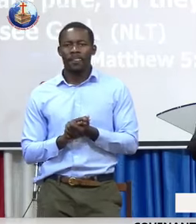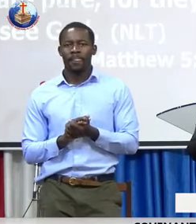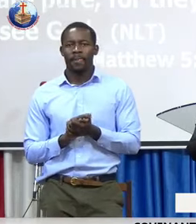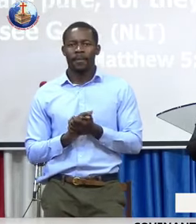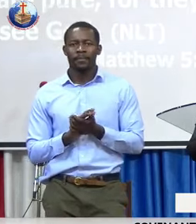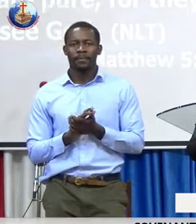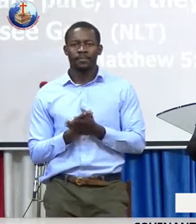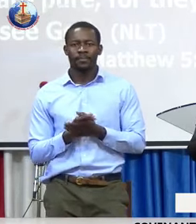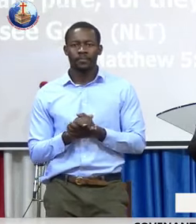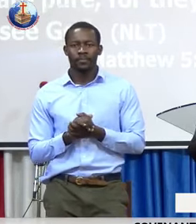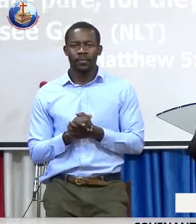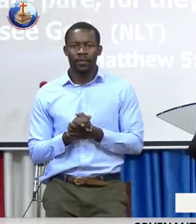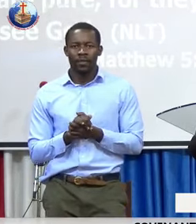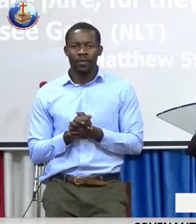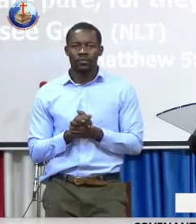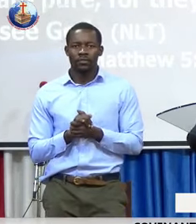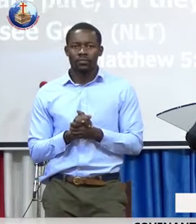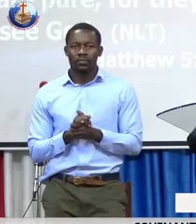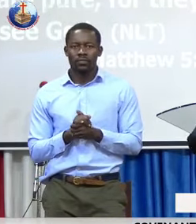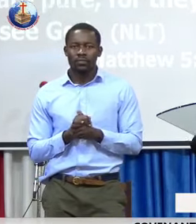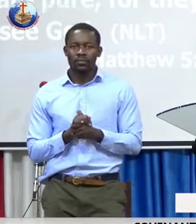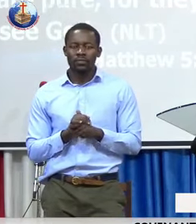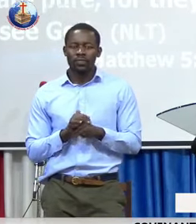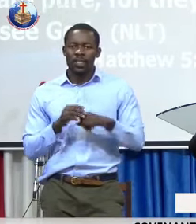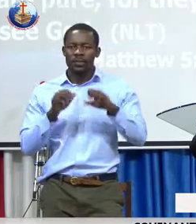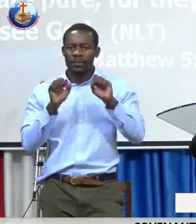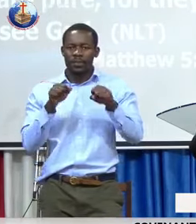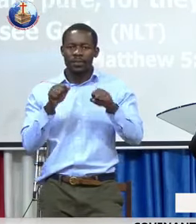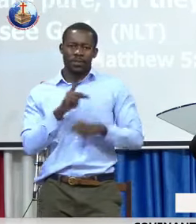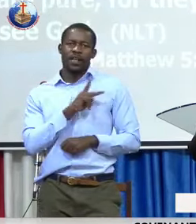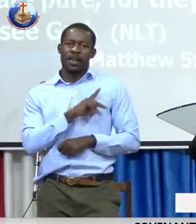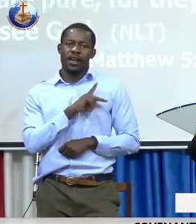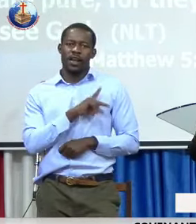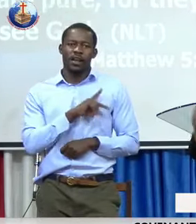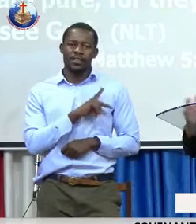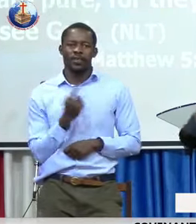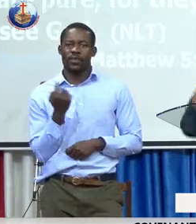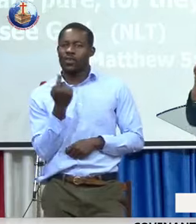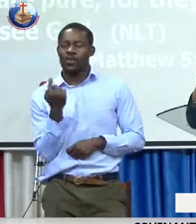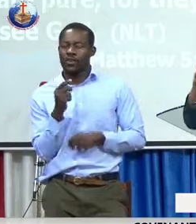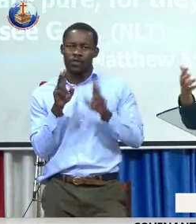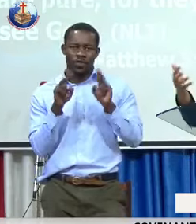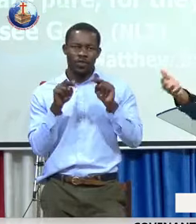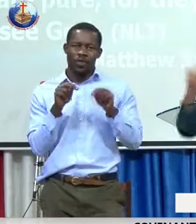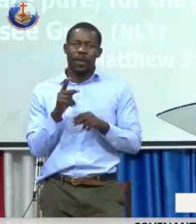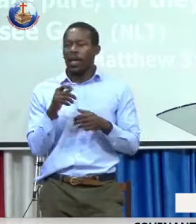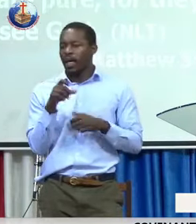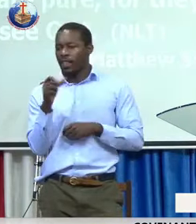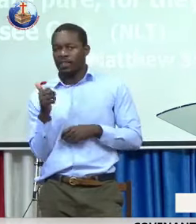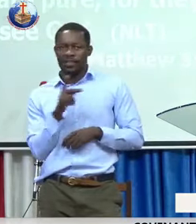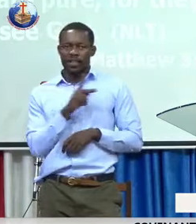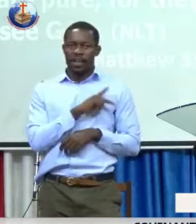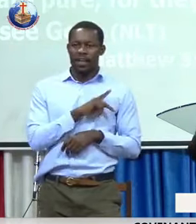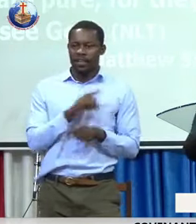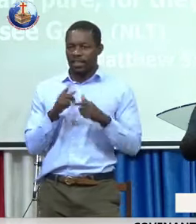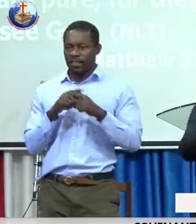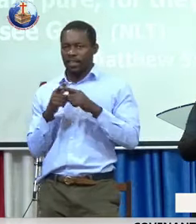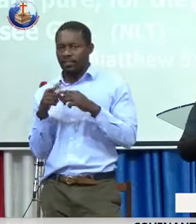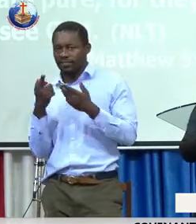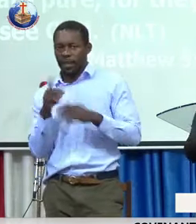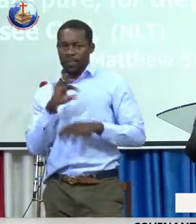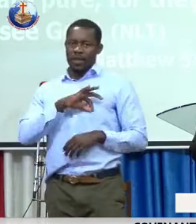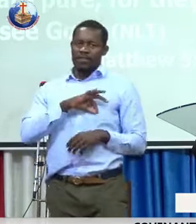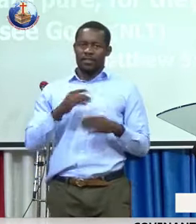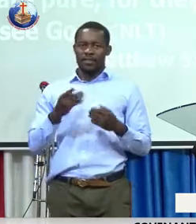na mahali tofauti. We cannot just be kind for the sake of being kind. We want to be kind so that we get something in return. Hatuwezi